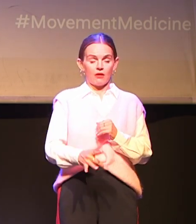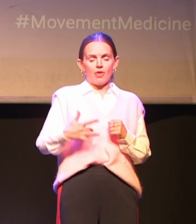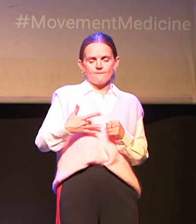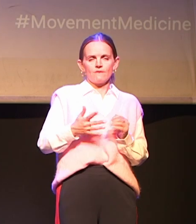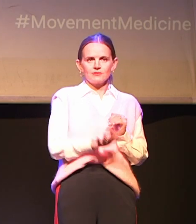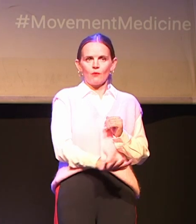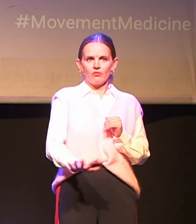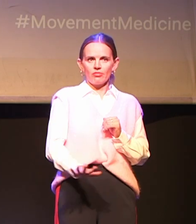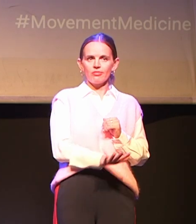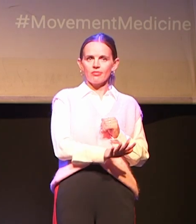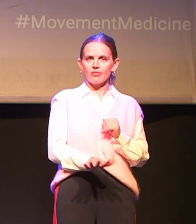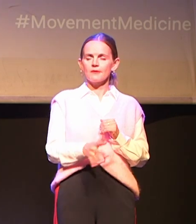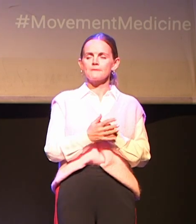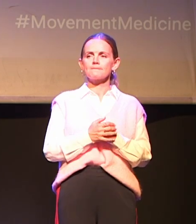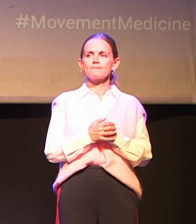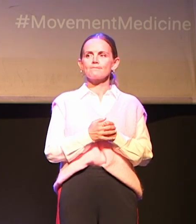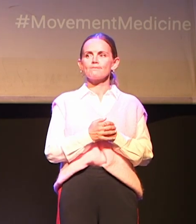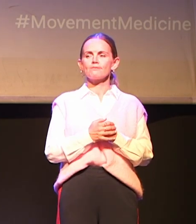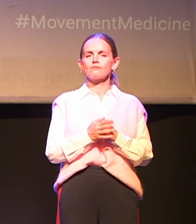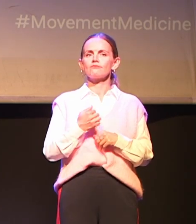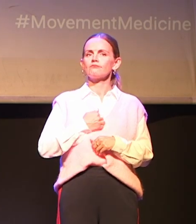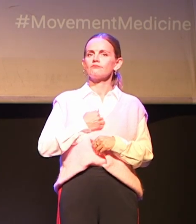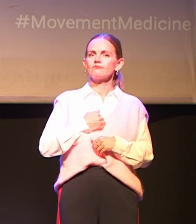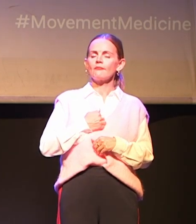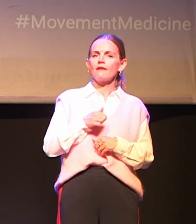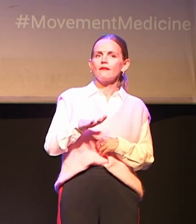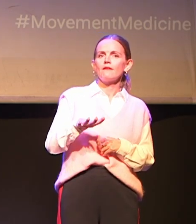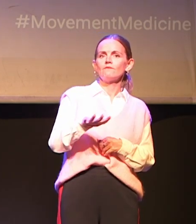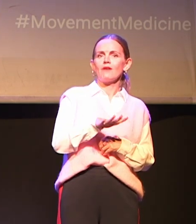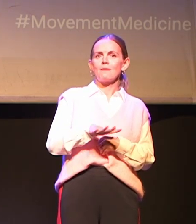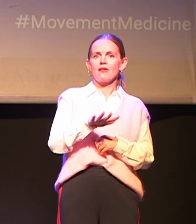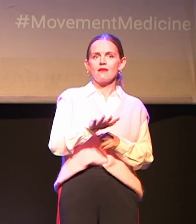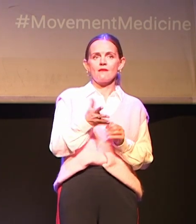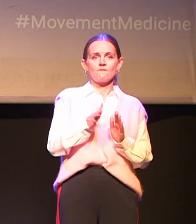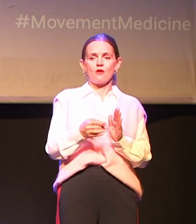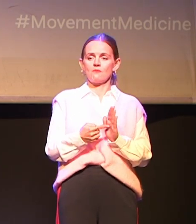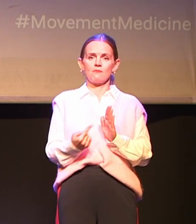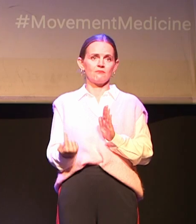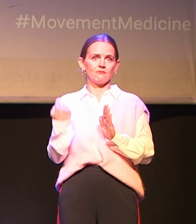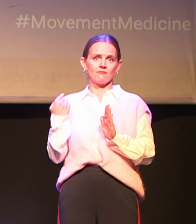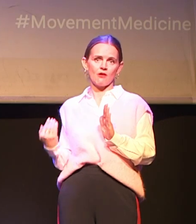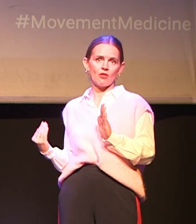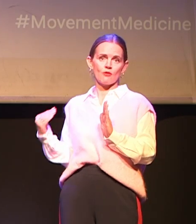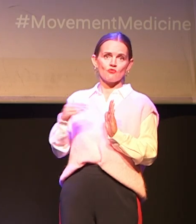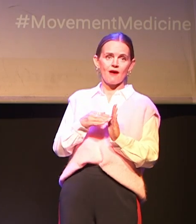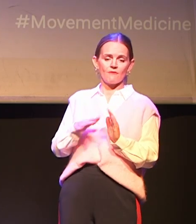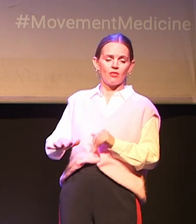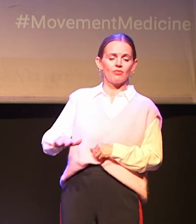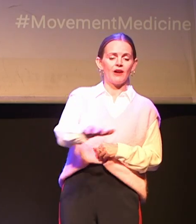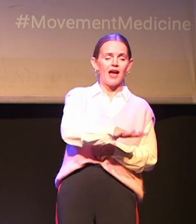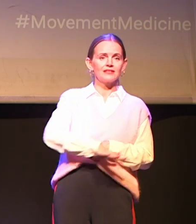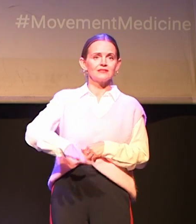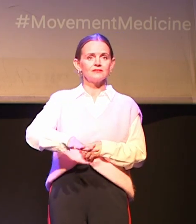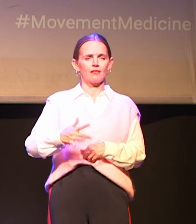South. My family, since their arrival on that land, have lived in the US